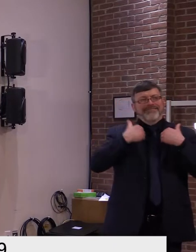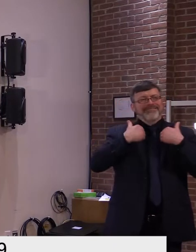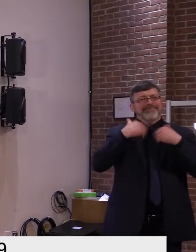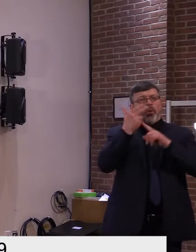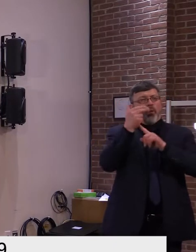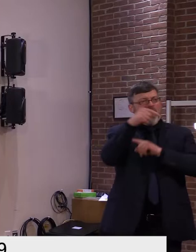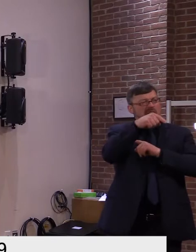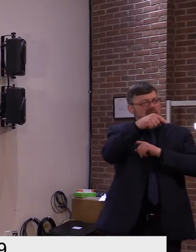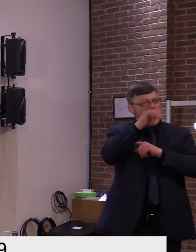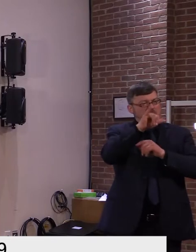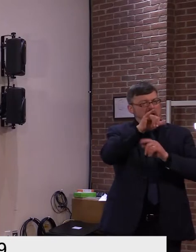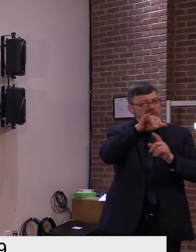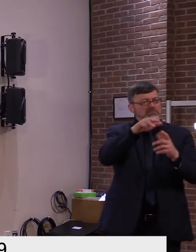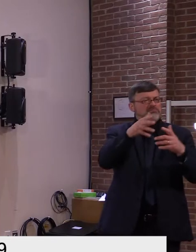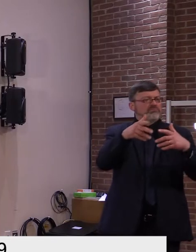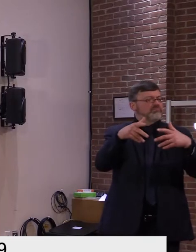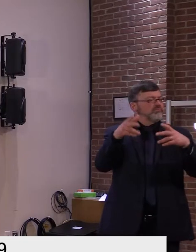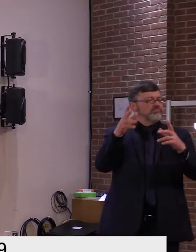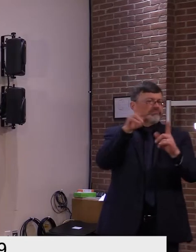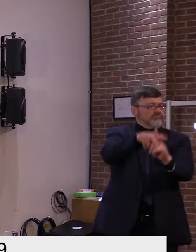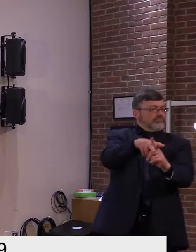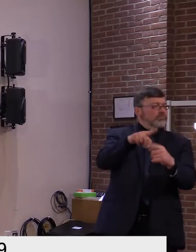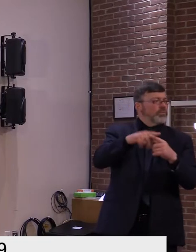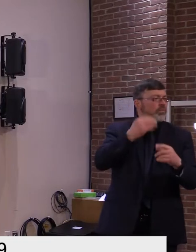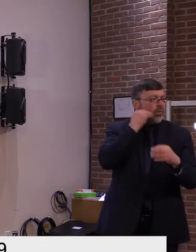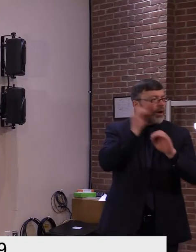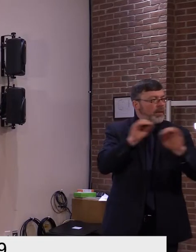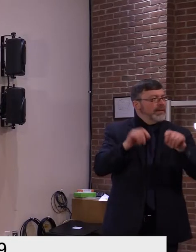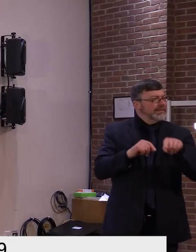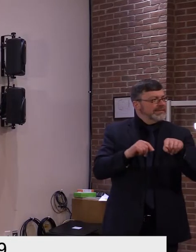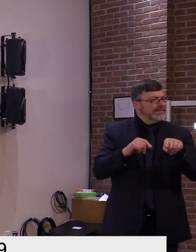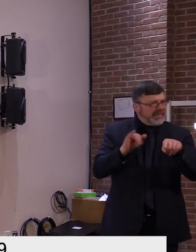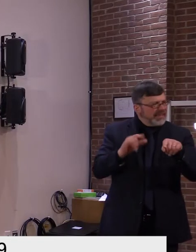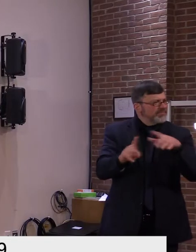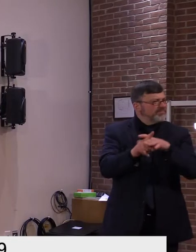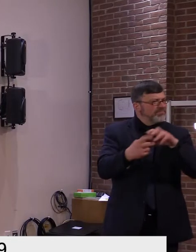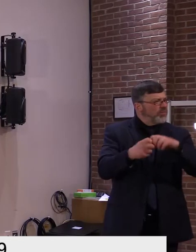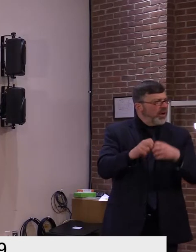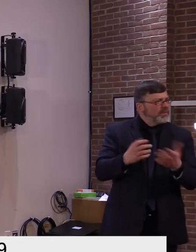fire and a woman being pretty critically injured.